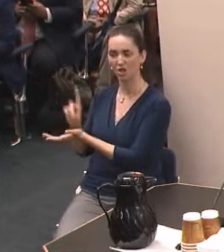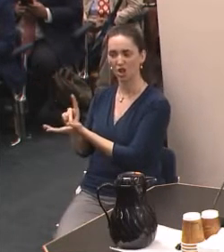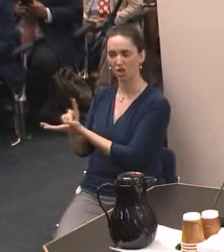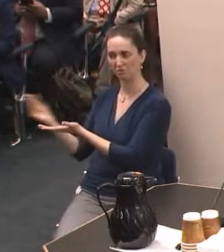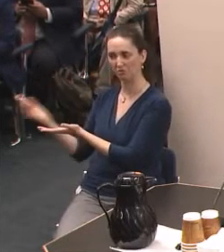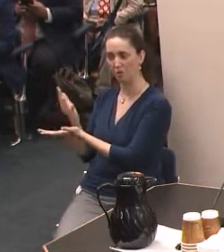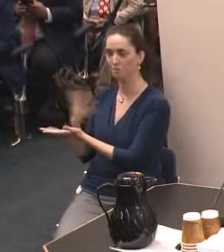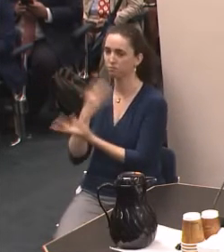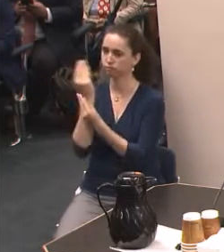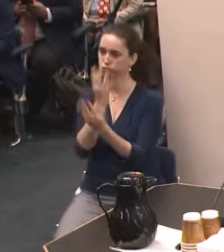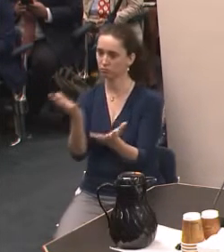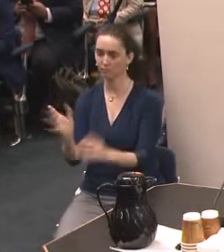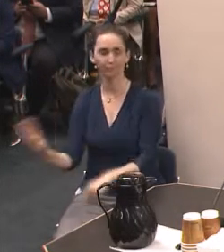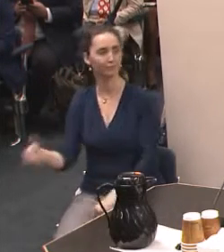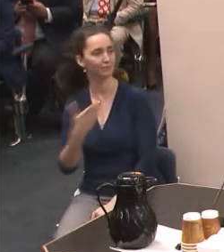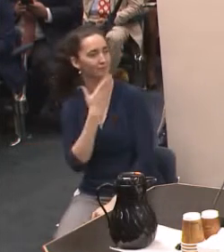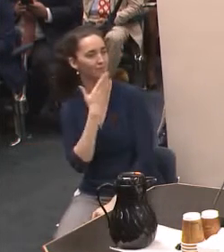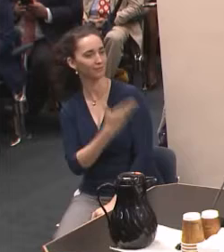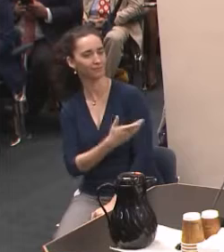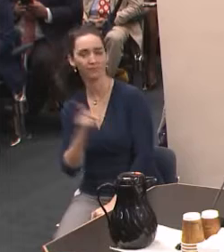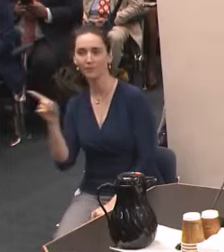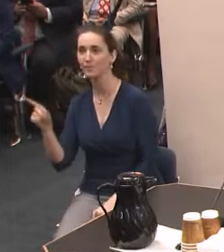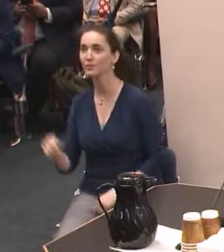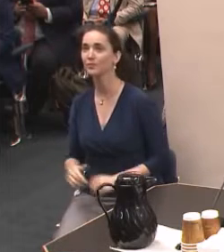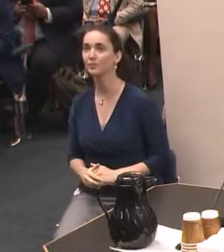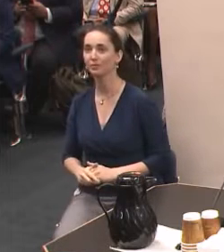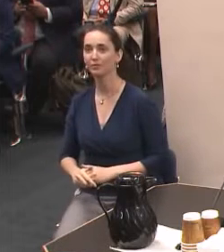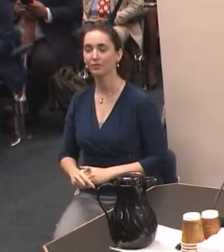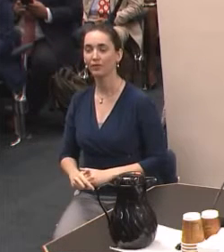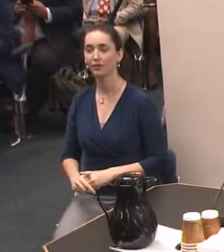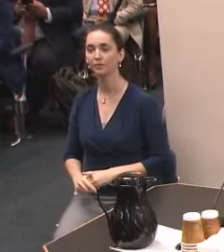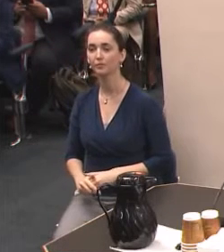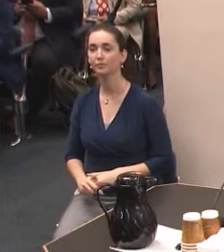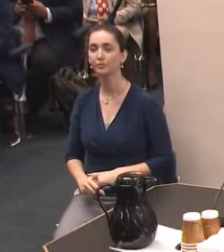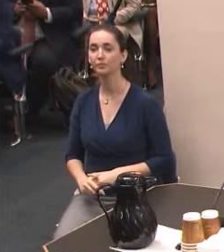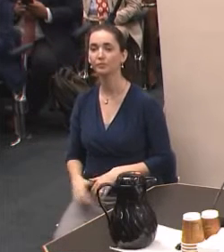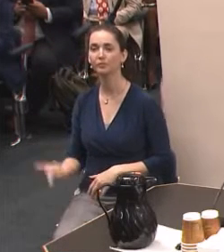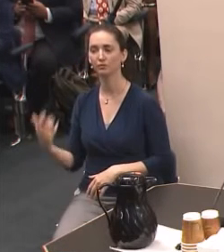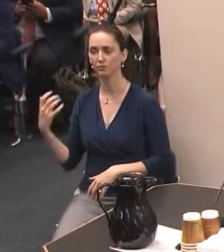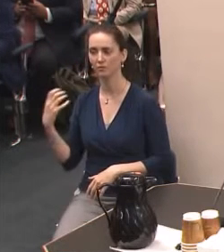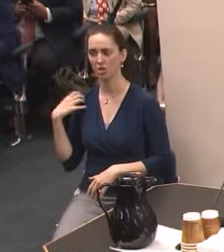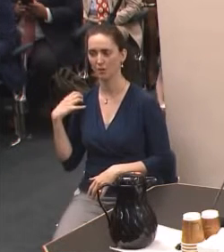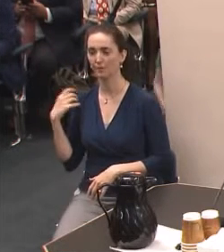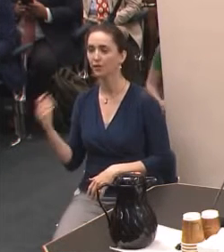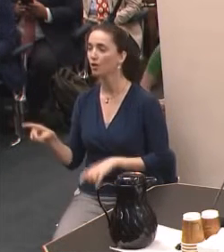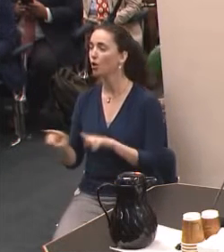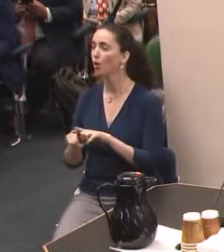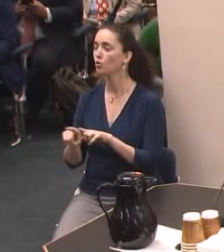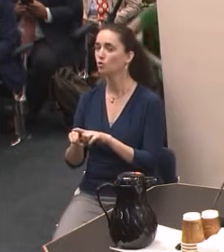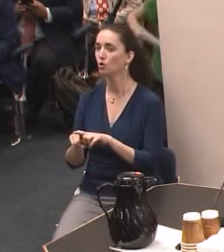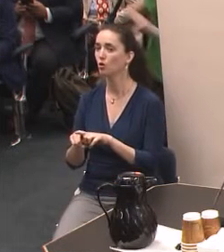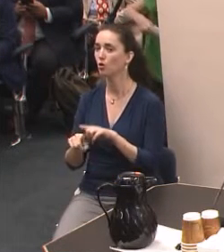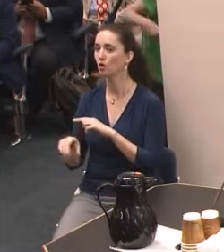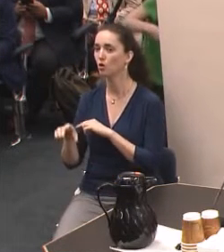there. So, thank you. Yes. And we also have